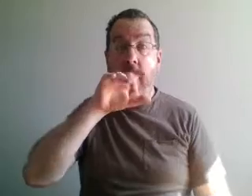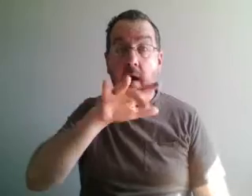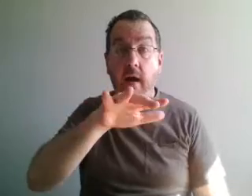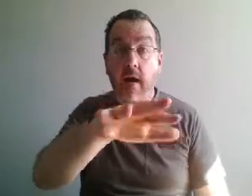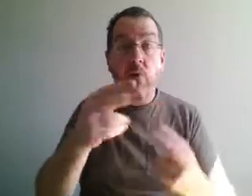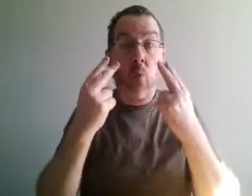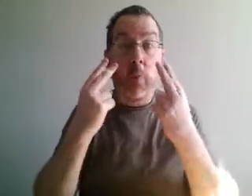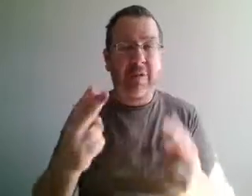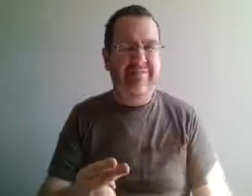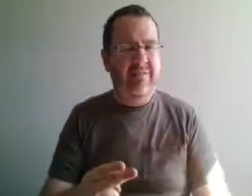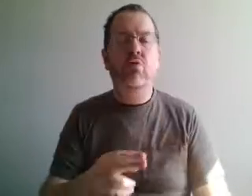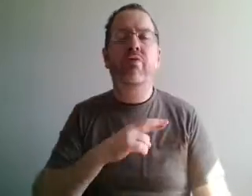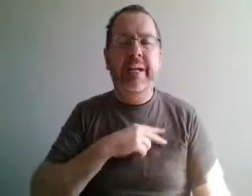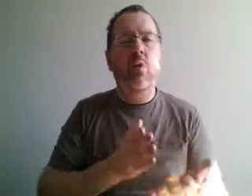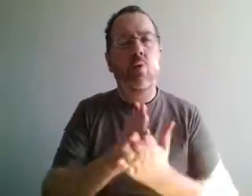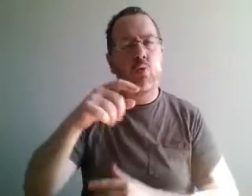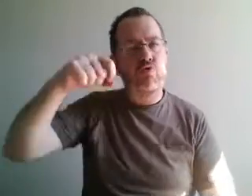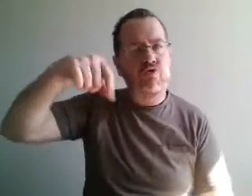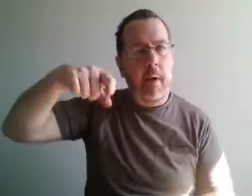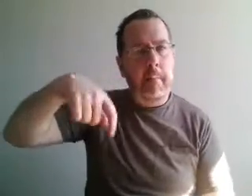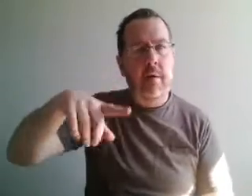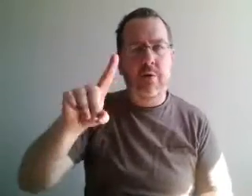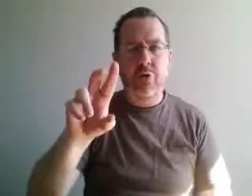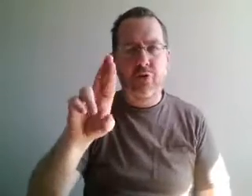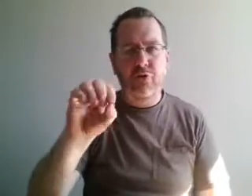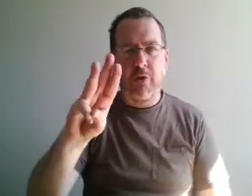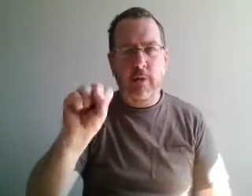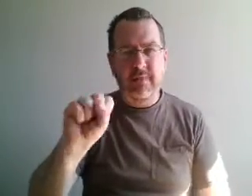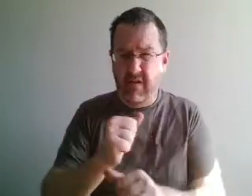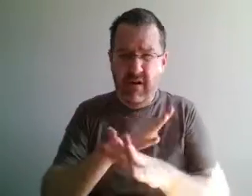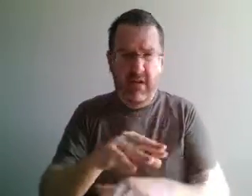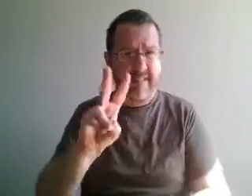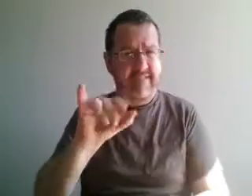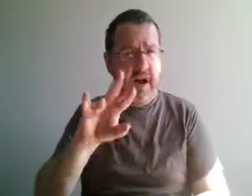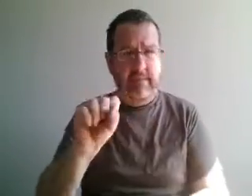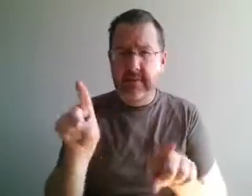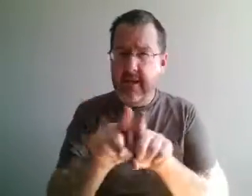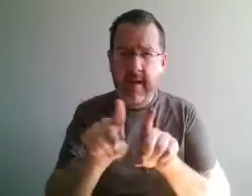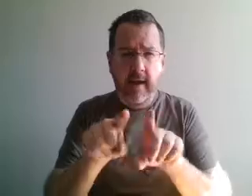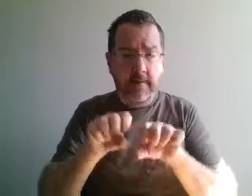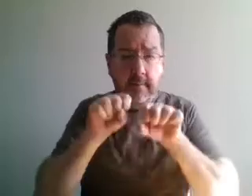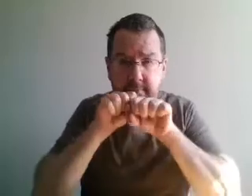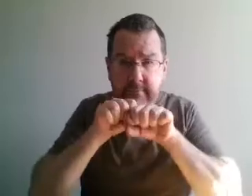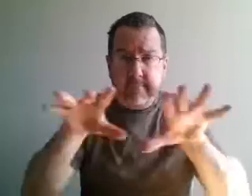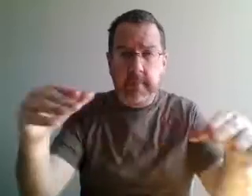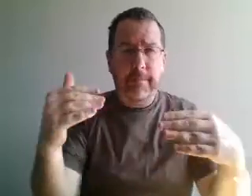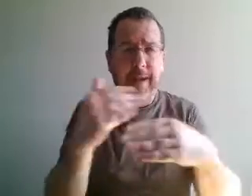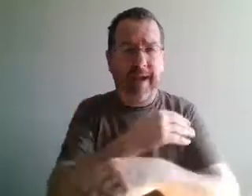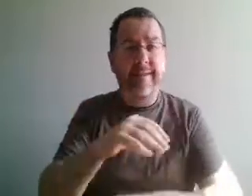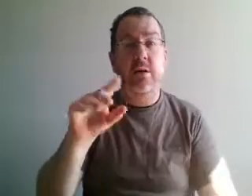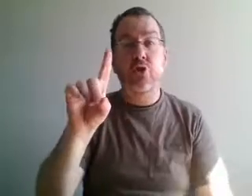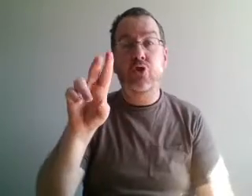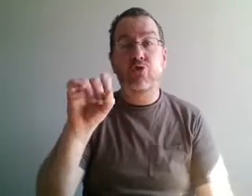route of transmission of all respiratory pathogens is by aerosol, by droplets that you create when you cough and